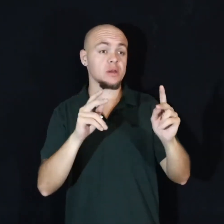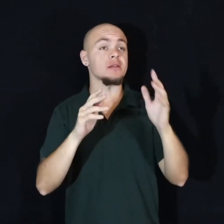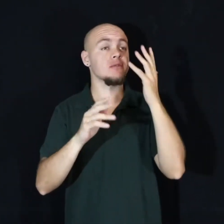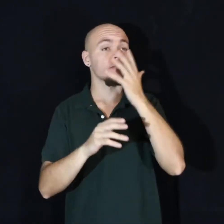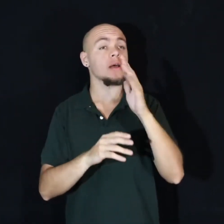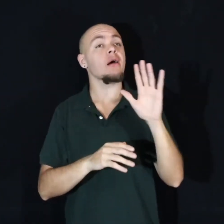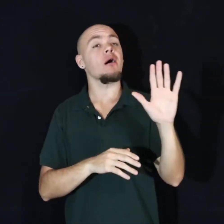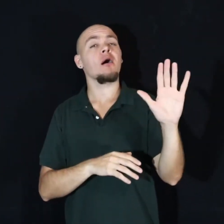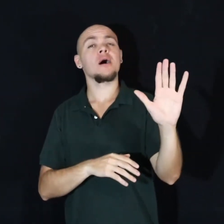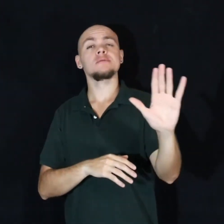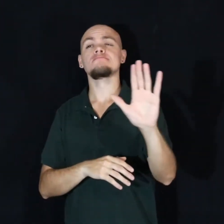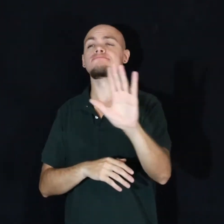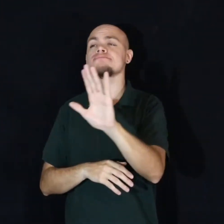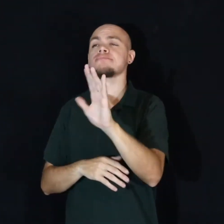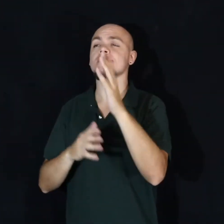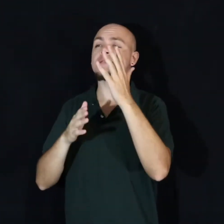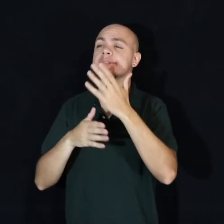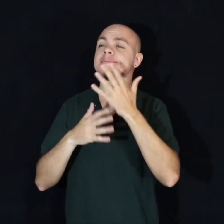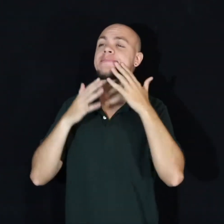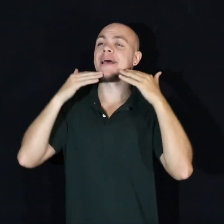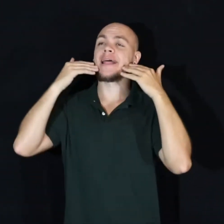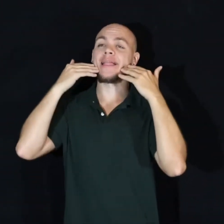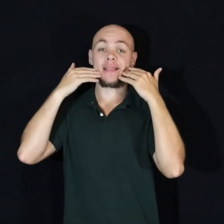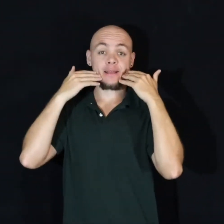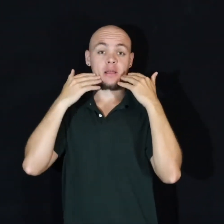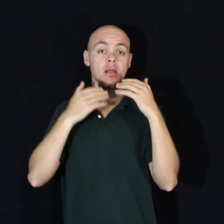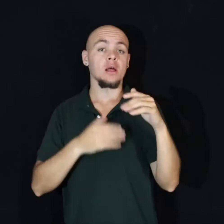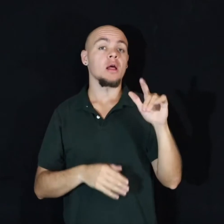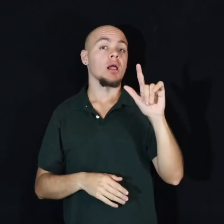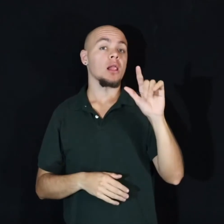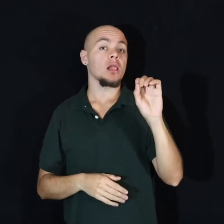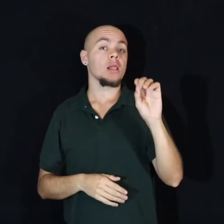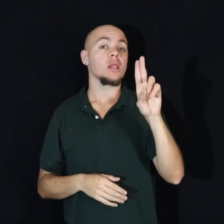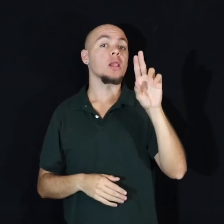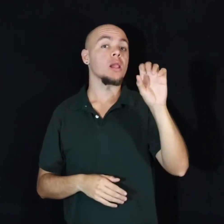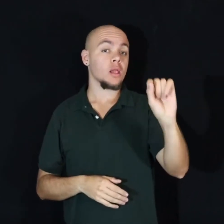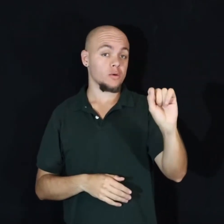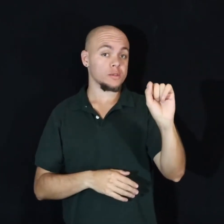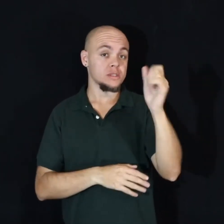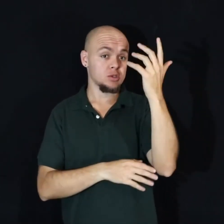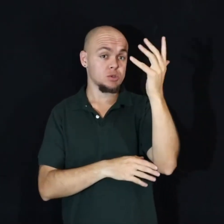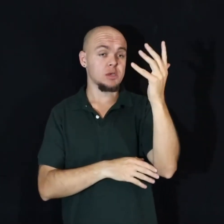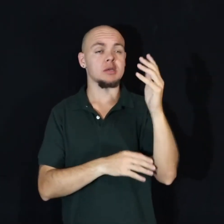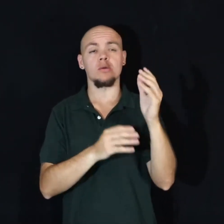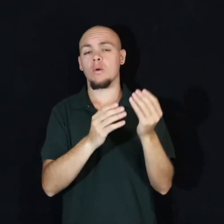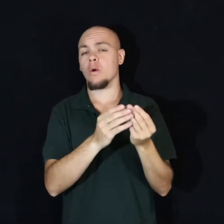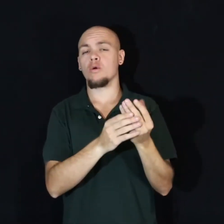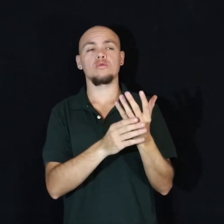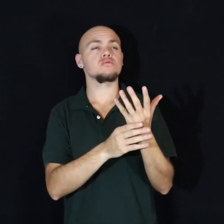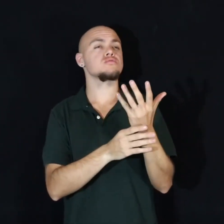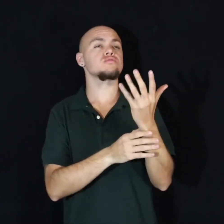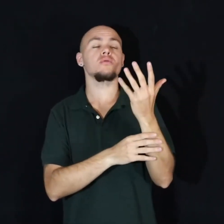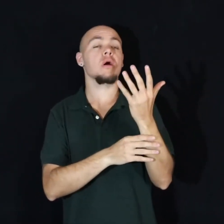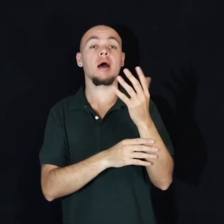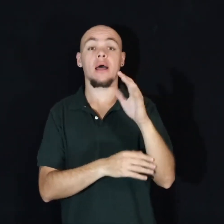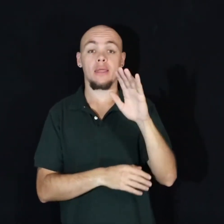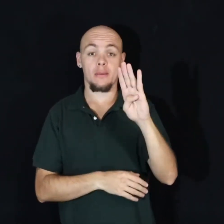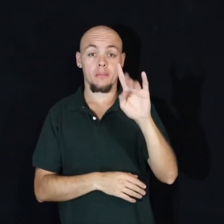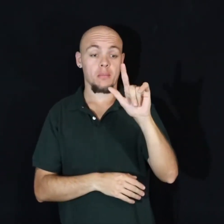every step. The locust trees were in bloom, and the fragrance of the blossoms filled the air. Cardiff